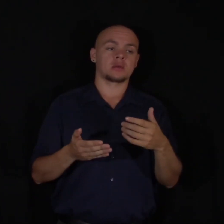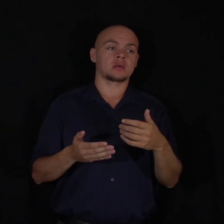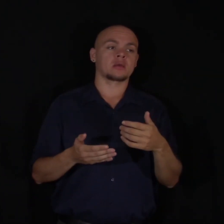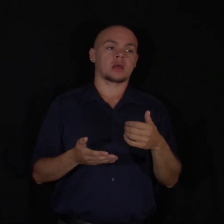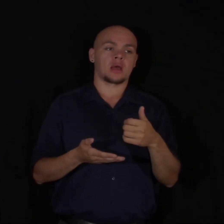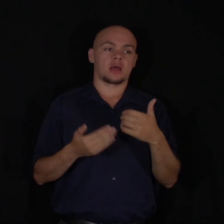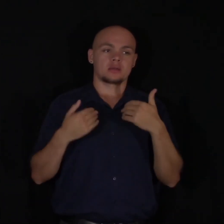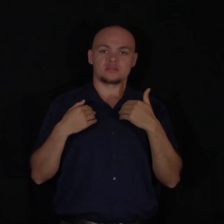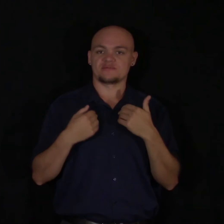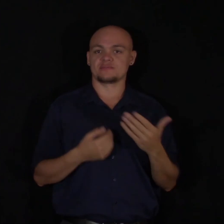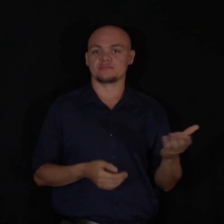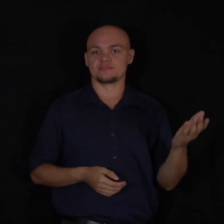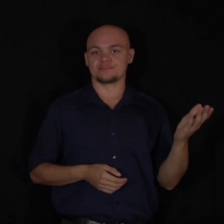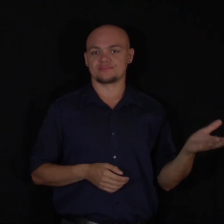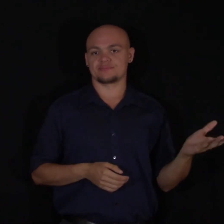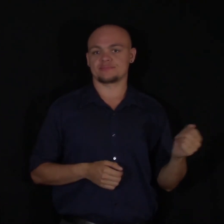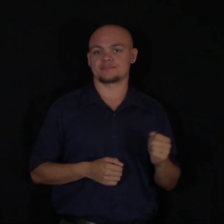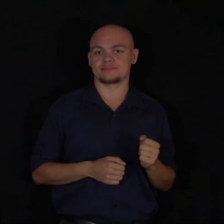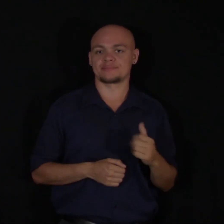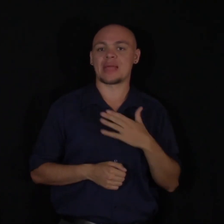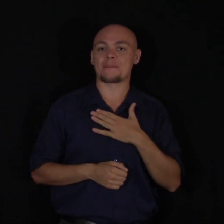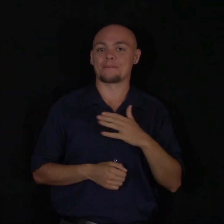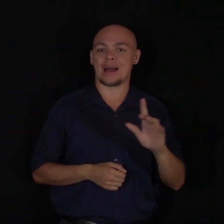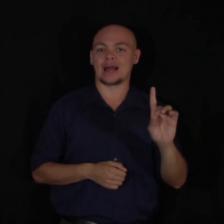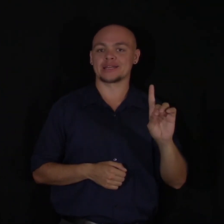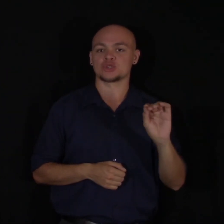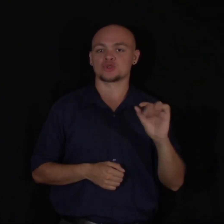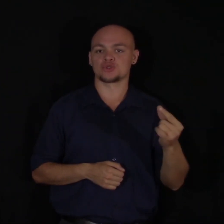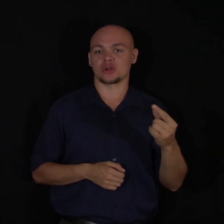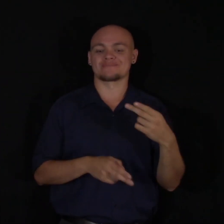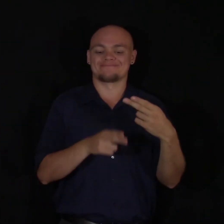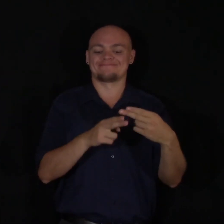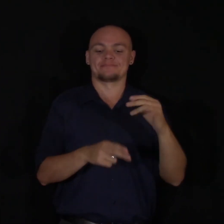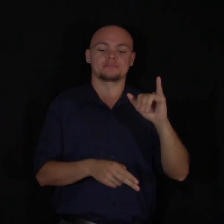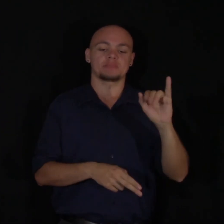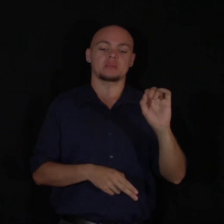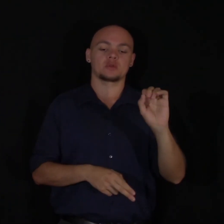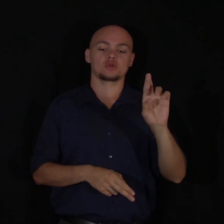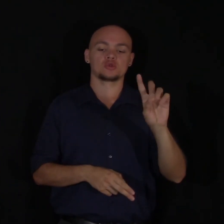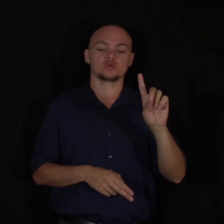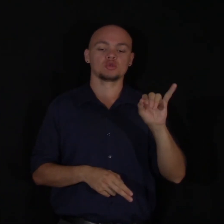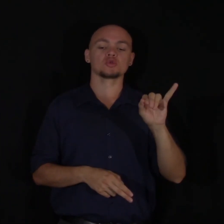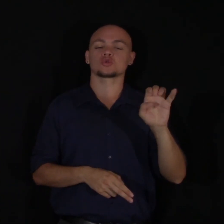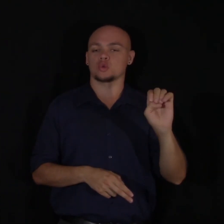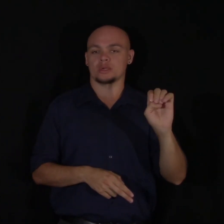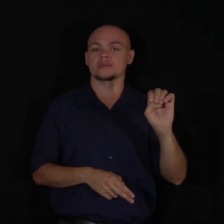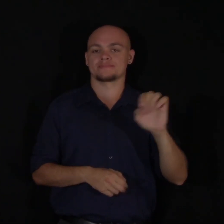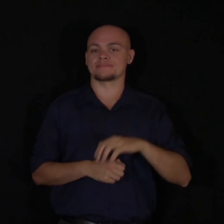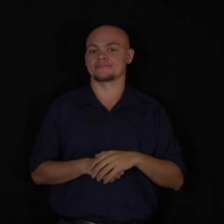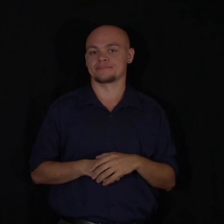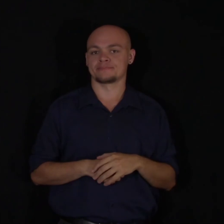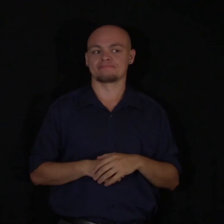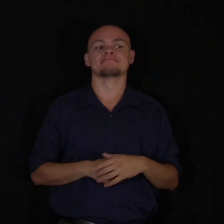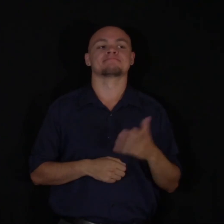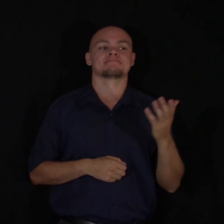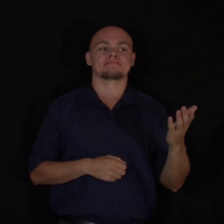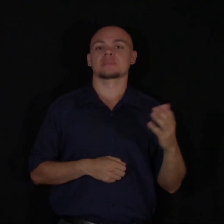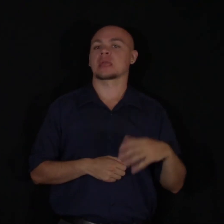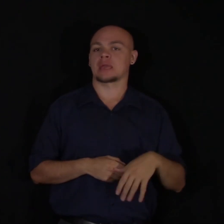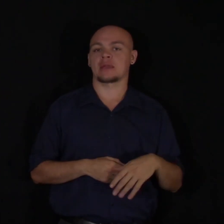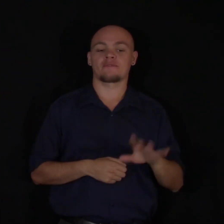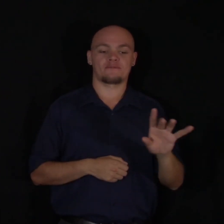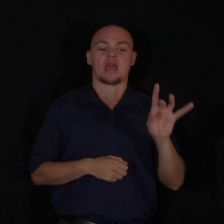me is my dog, Jordy. Found tied up on the streets of Brooklyn, now living happily on our